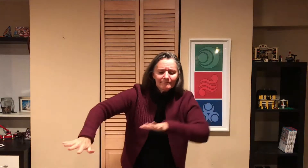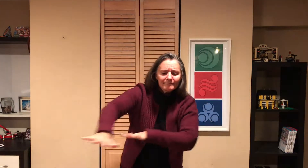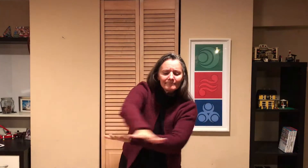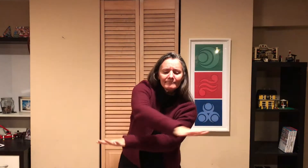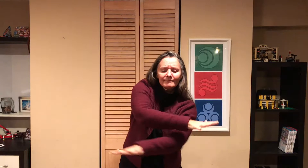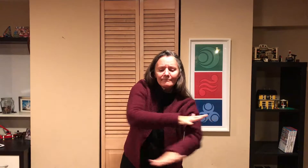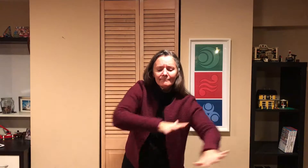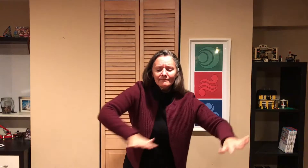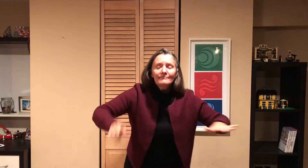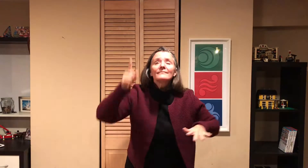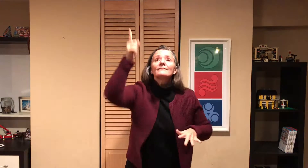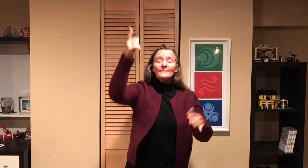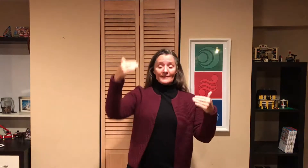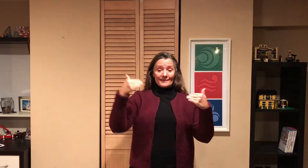heaven above with